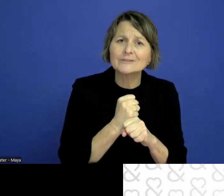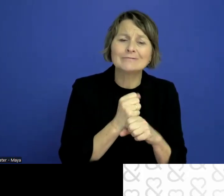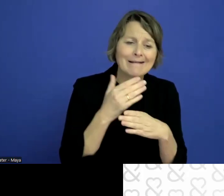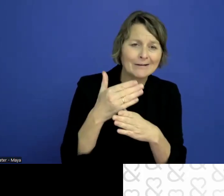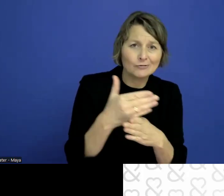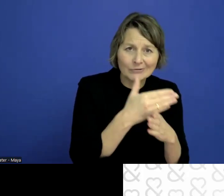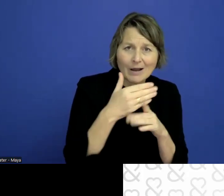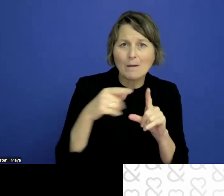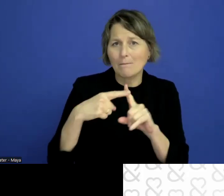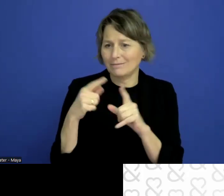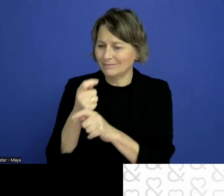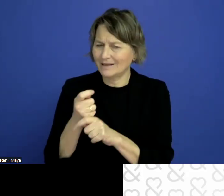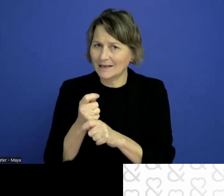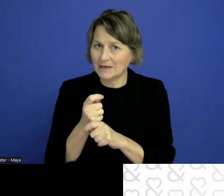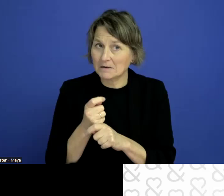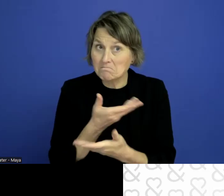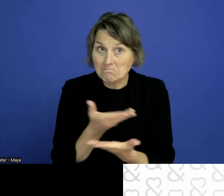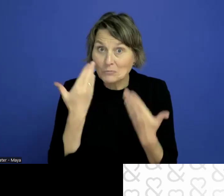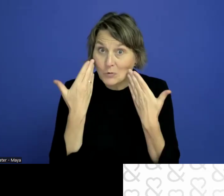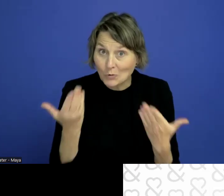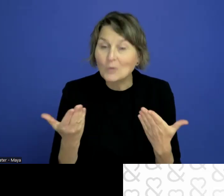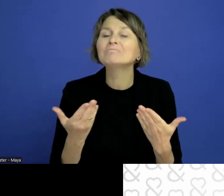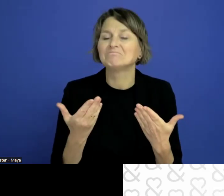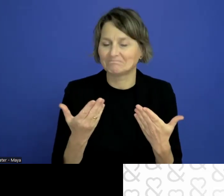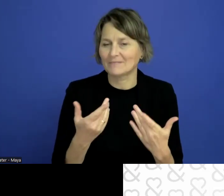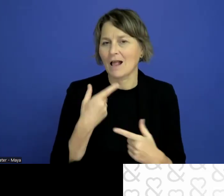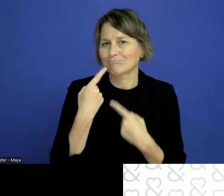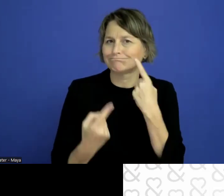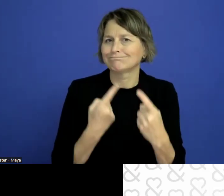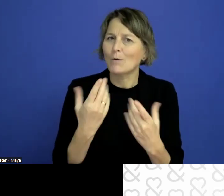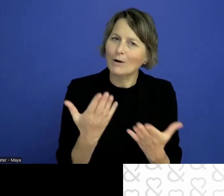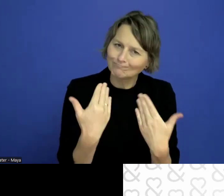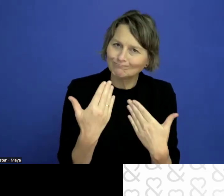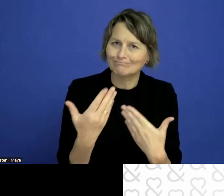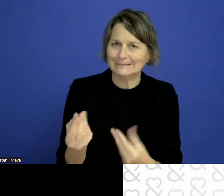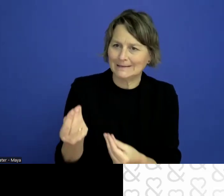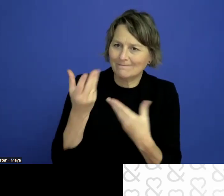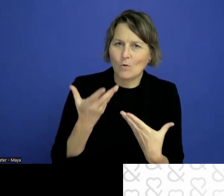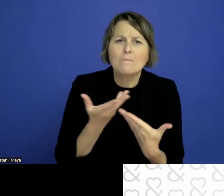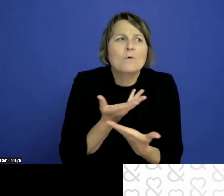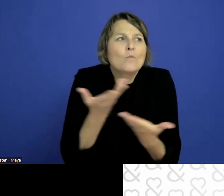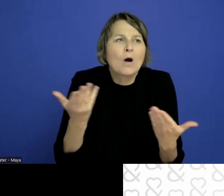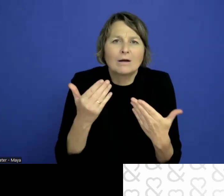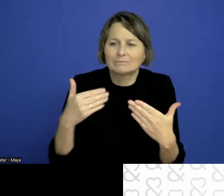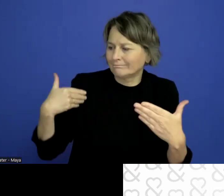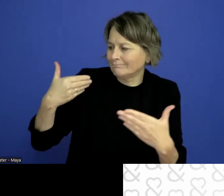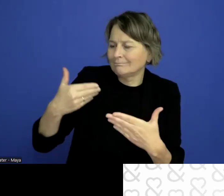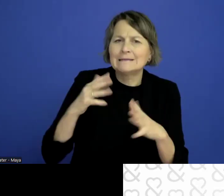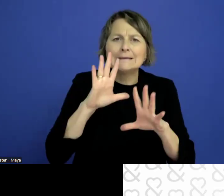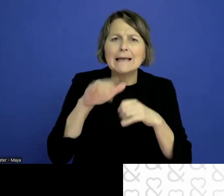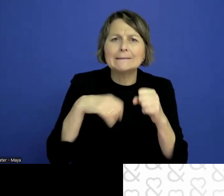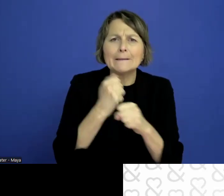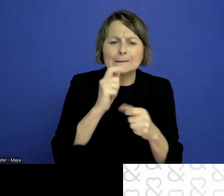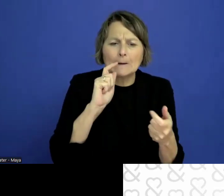it, which is unlikely, but still, we want to hear more about share and care, and how has it evolved over the last 10 years or so, and what does